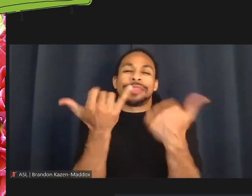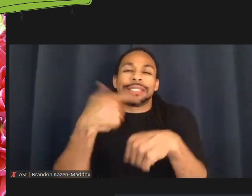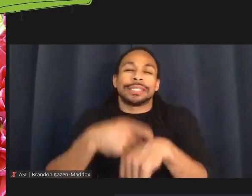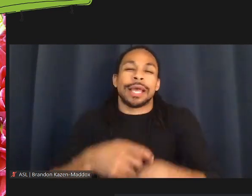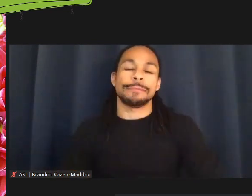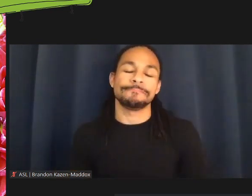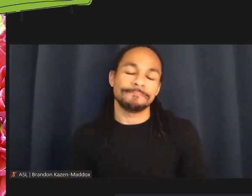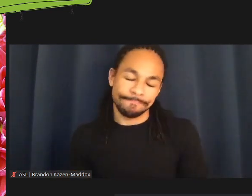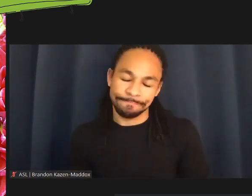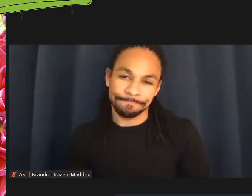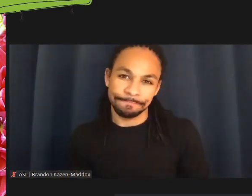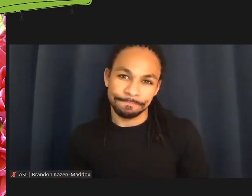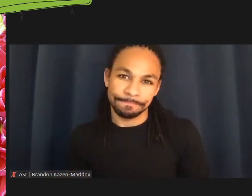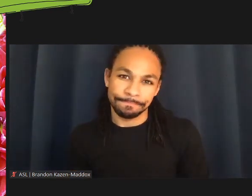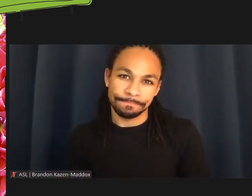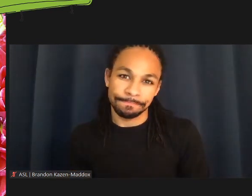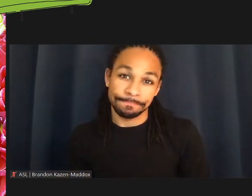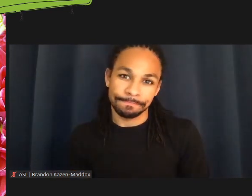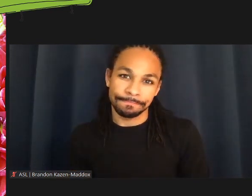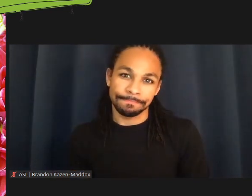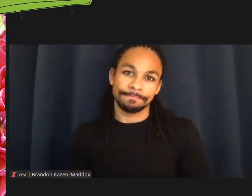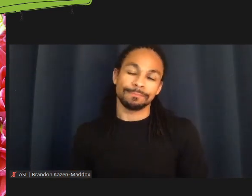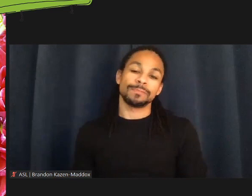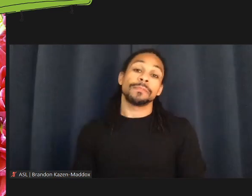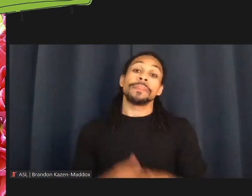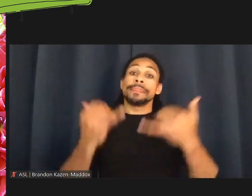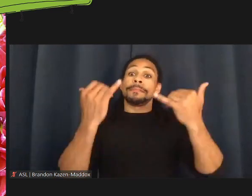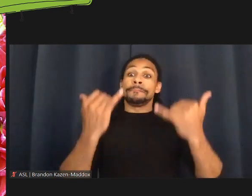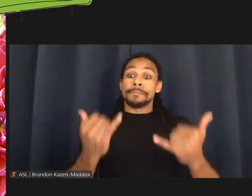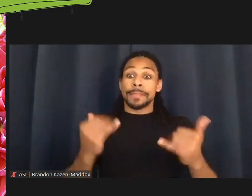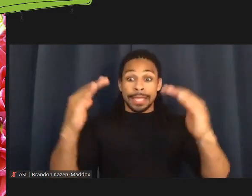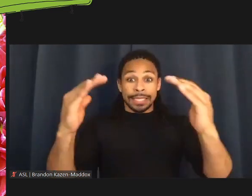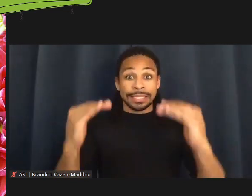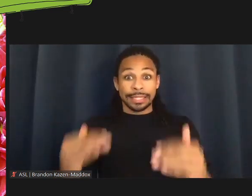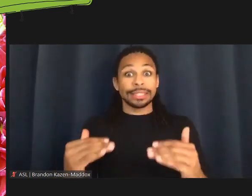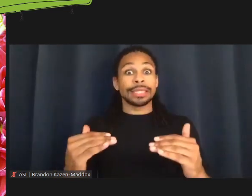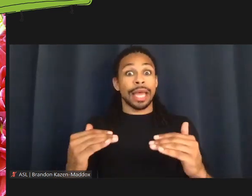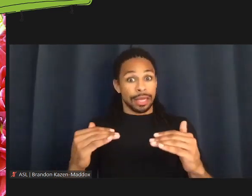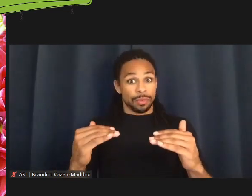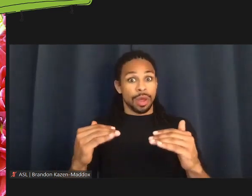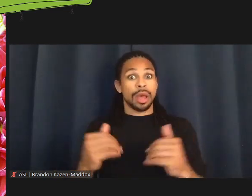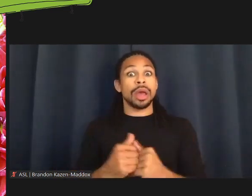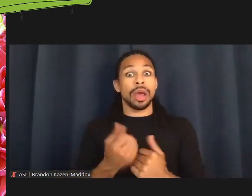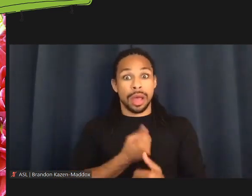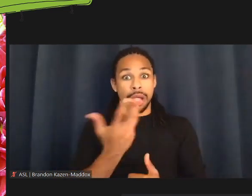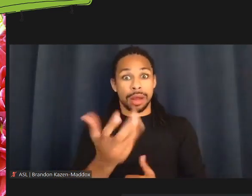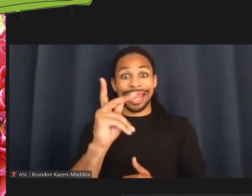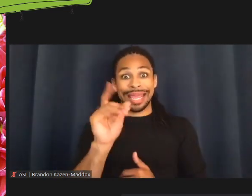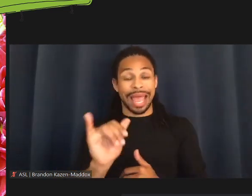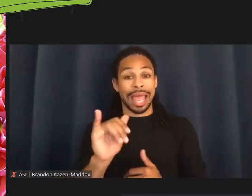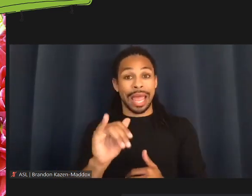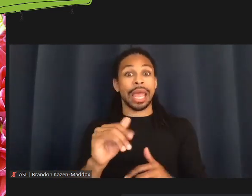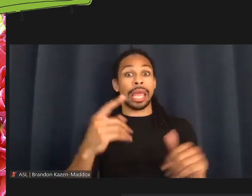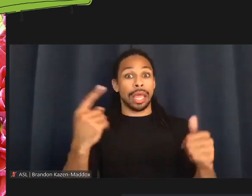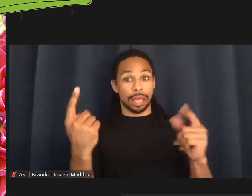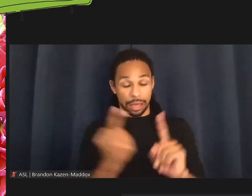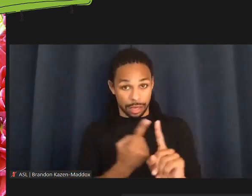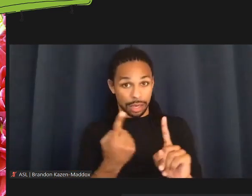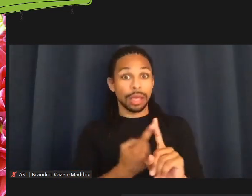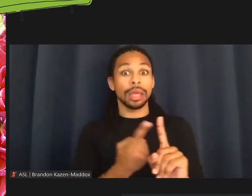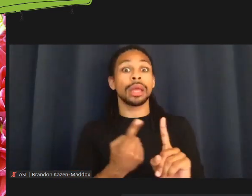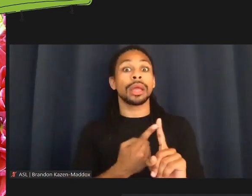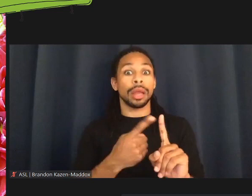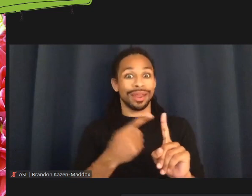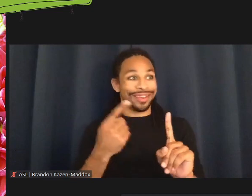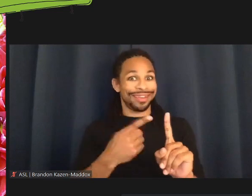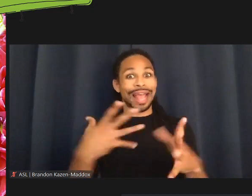time. Okay. This second poem I'm reading because Kay was the one to